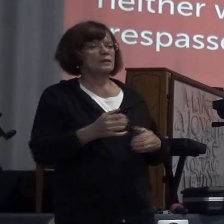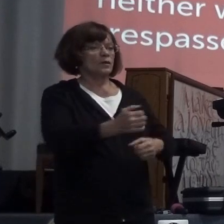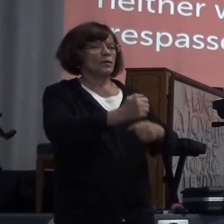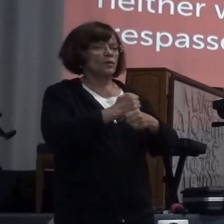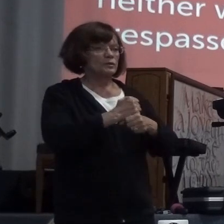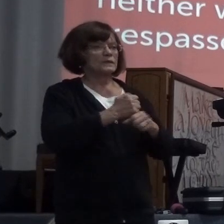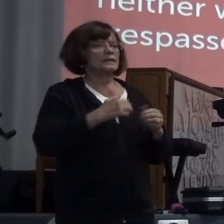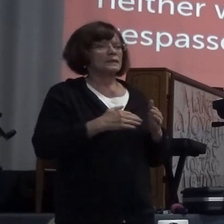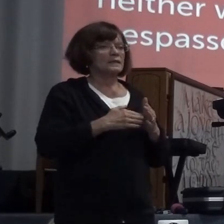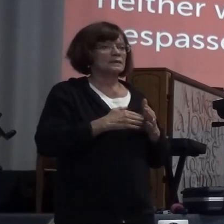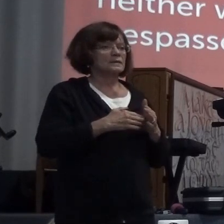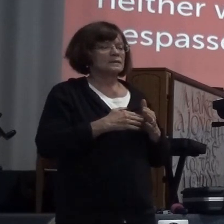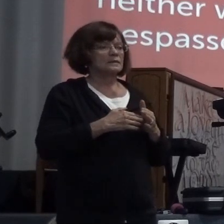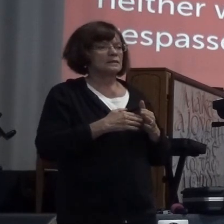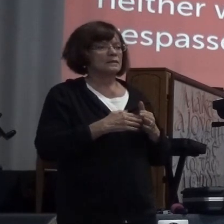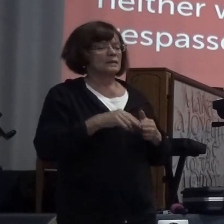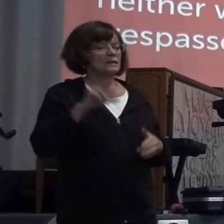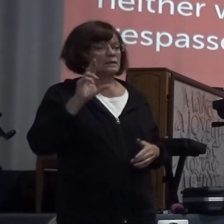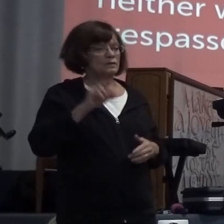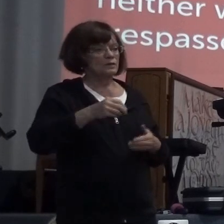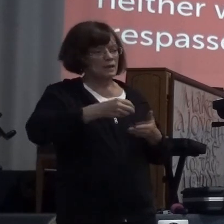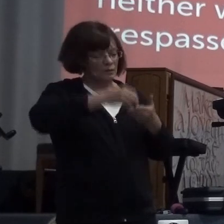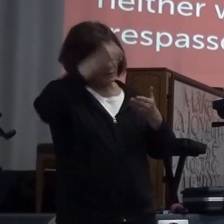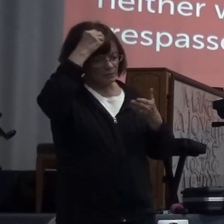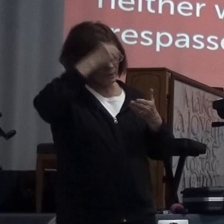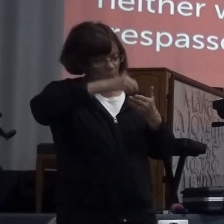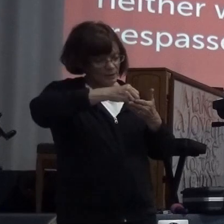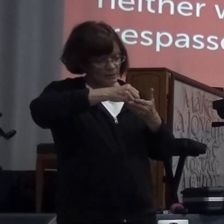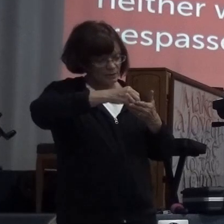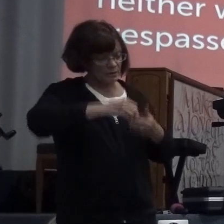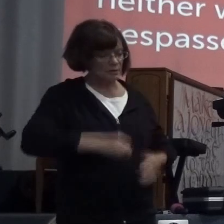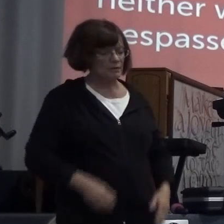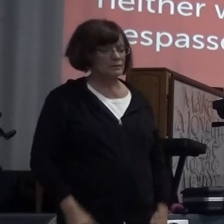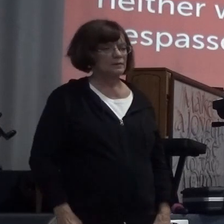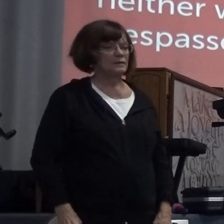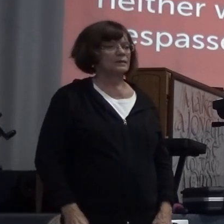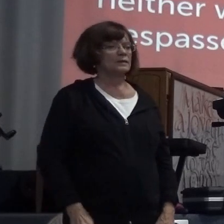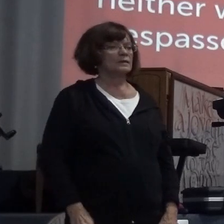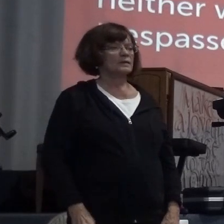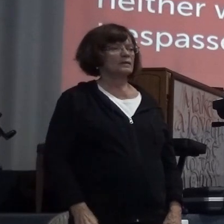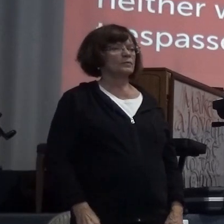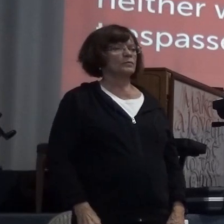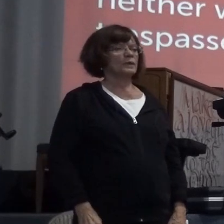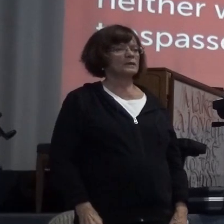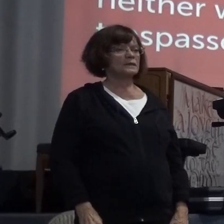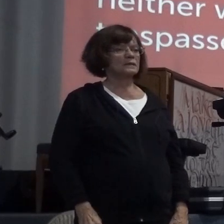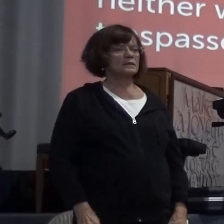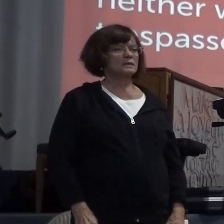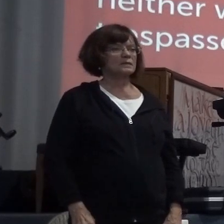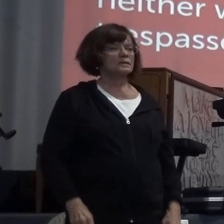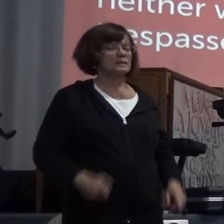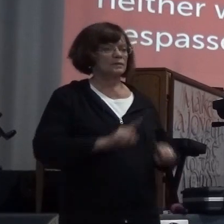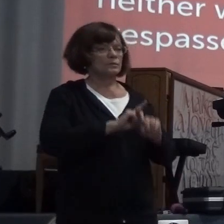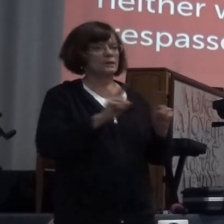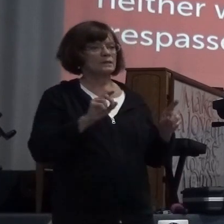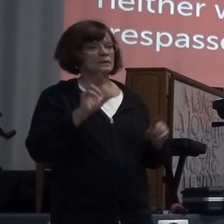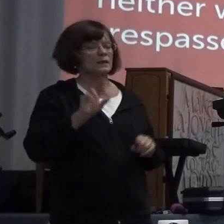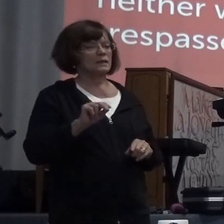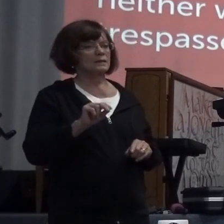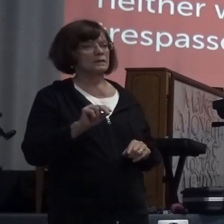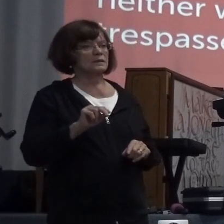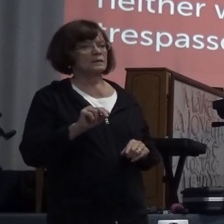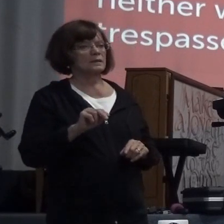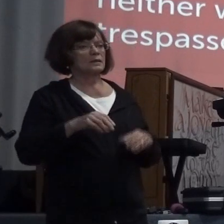You're not using that. You don't remember that against them in that sense. It doesn't mean that you put yourself in harm's way. You